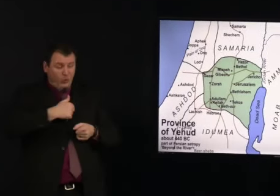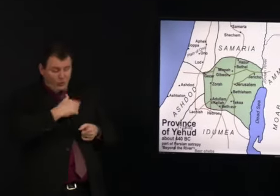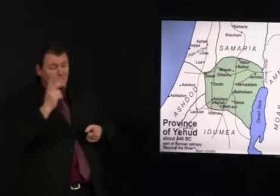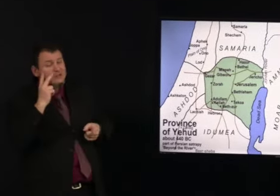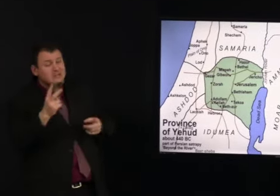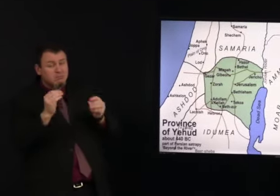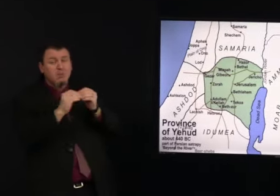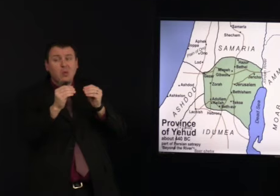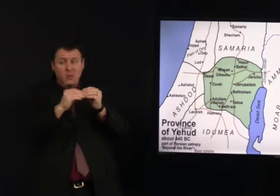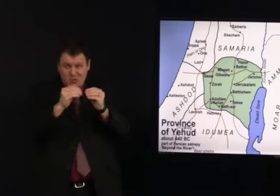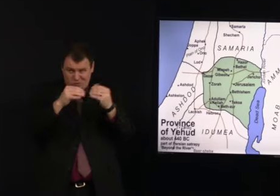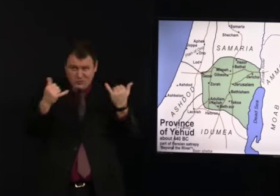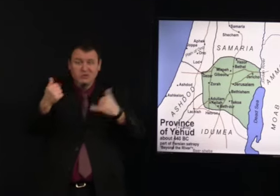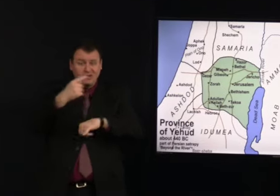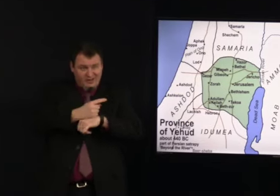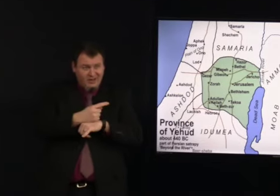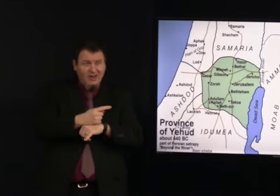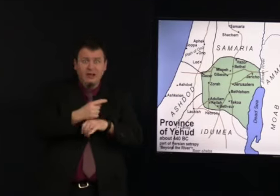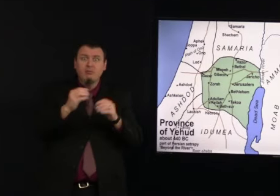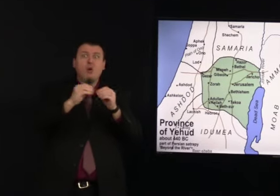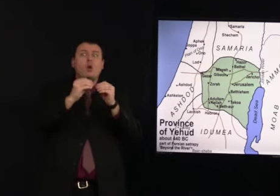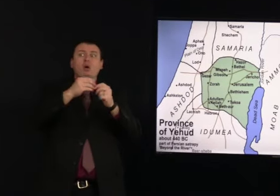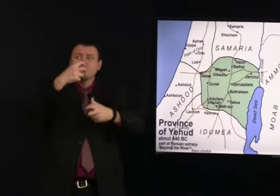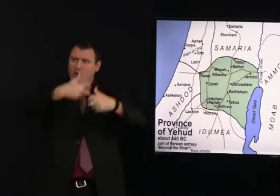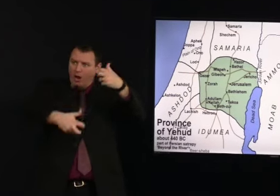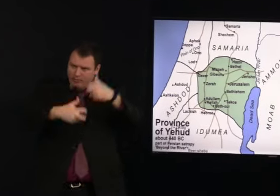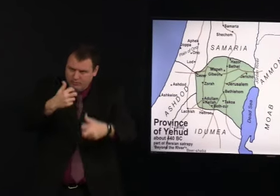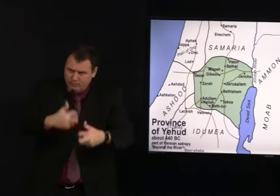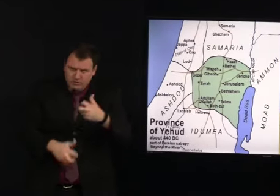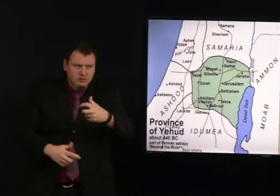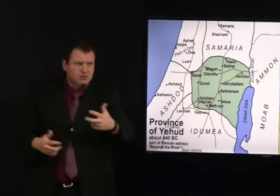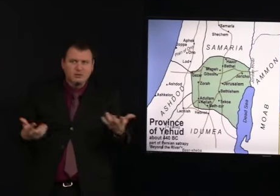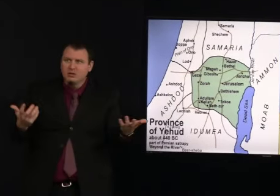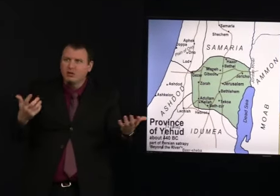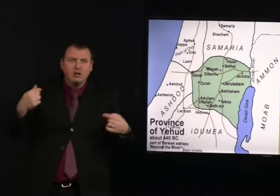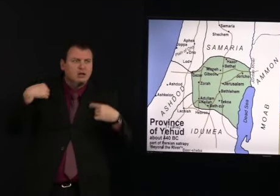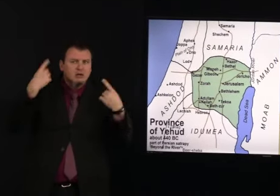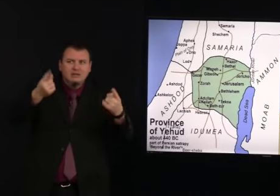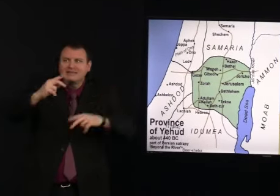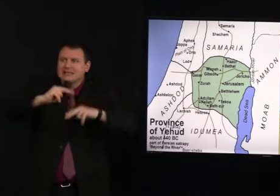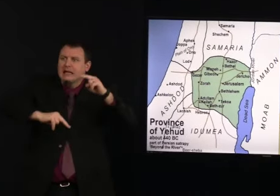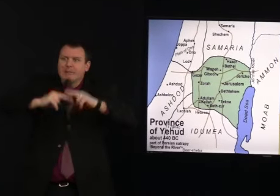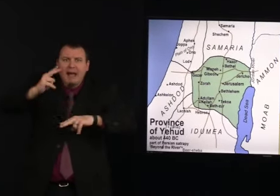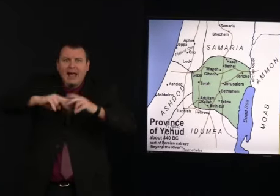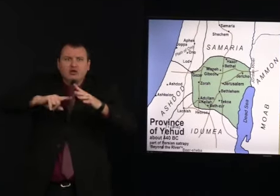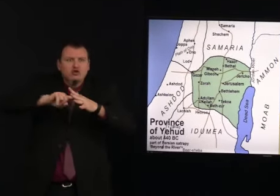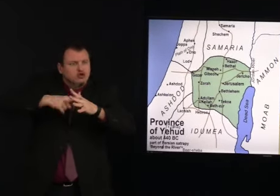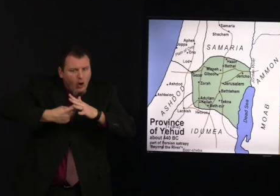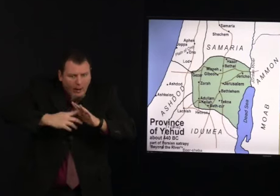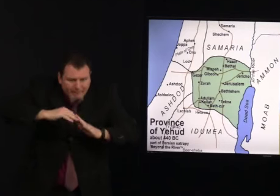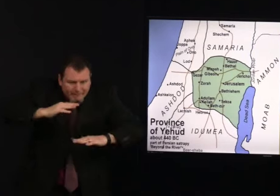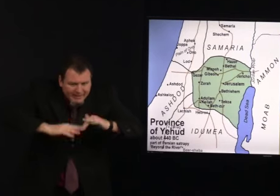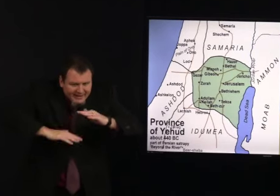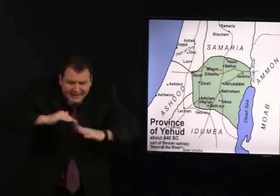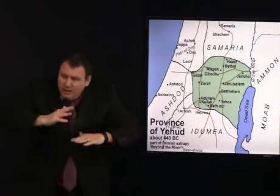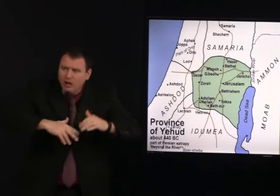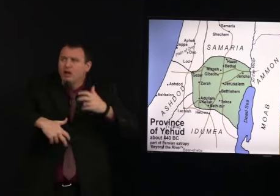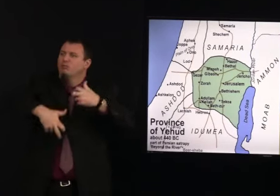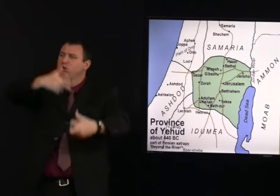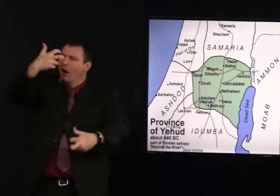who became enemies of Nineveh, and we'll see even more of that today, the more problems. And Nehemiah is here trying